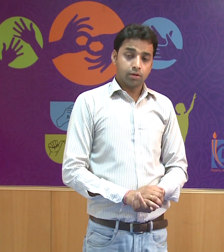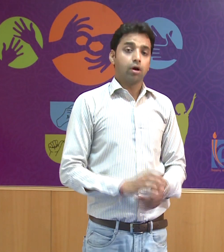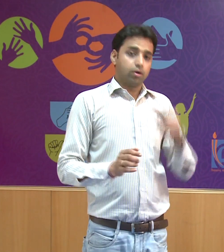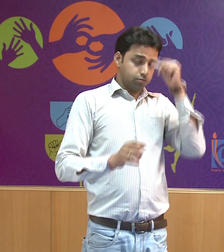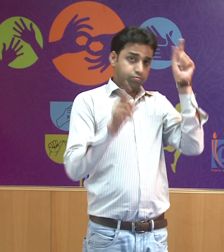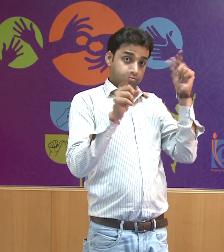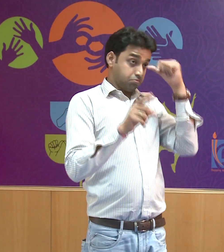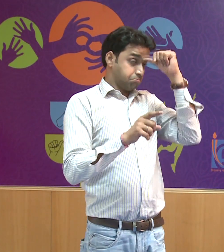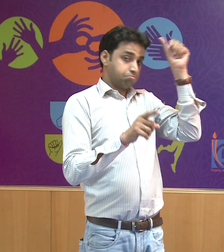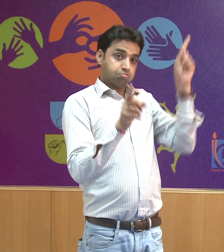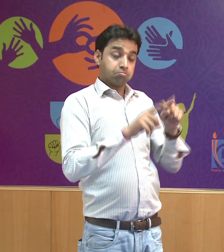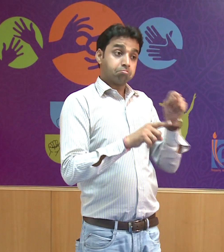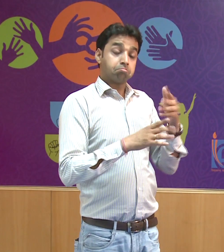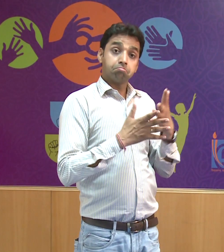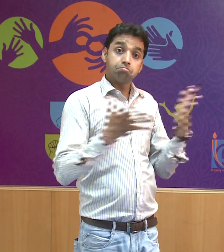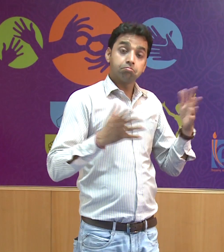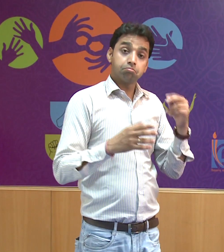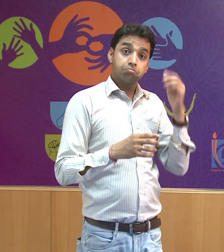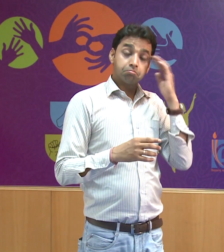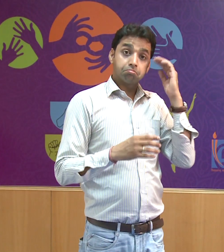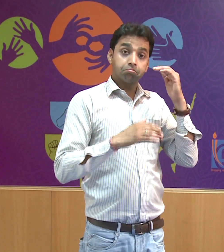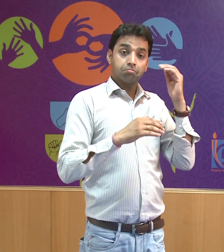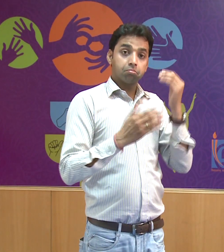Indians were highly educated peoples.